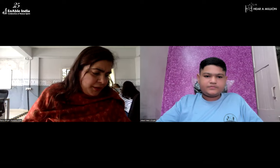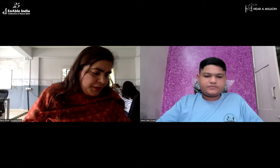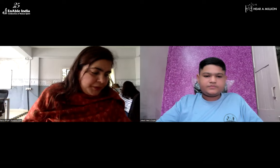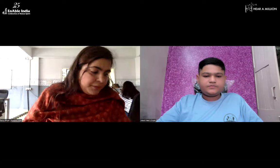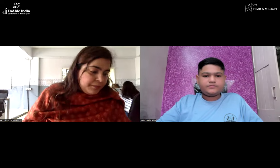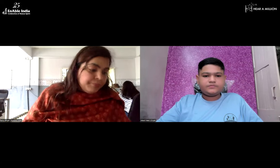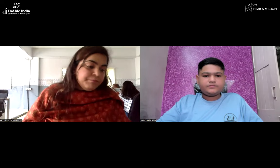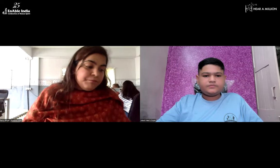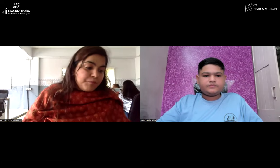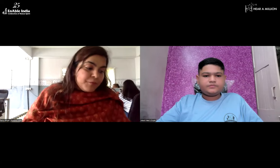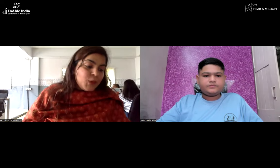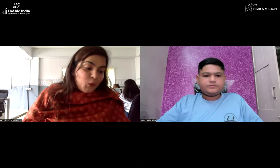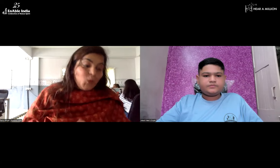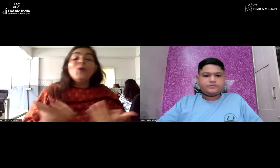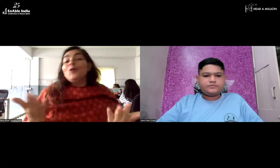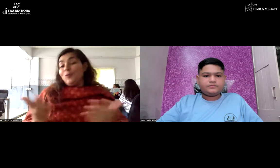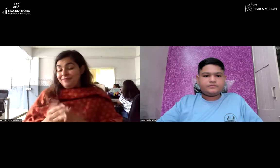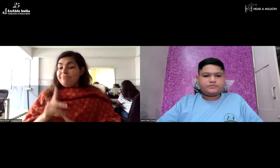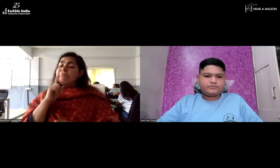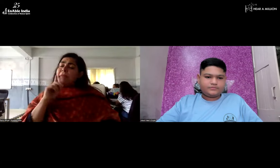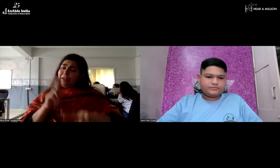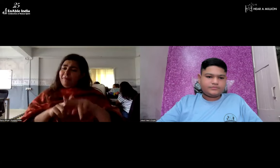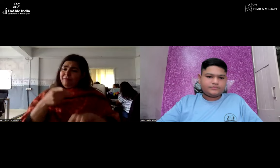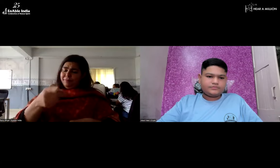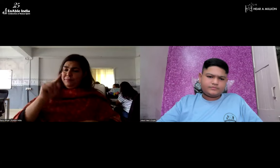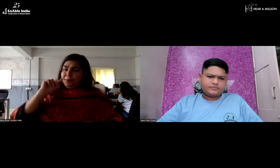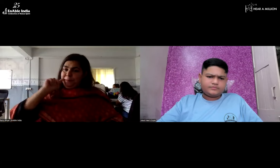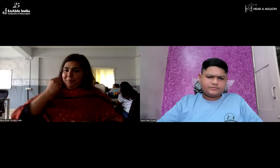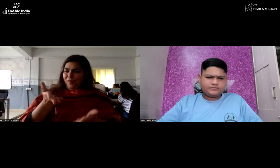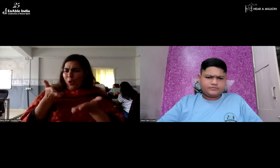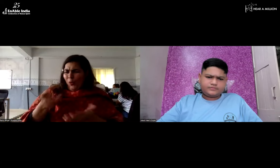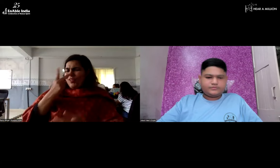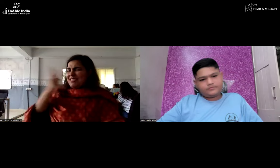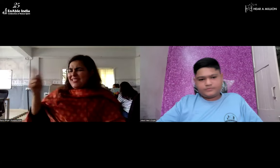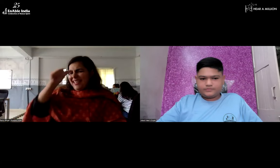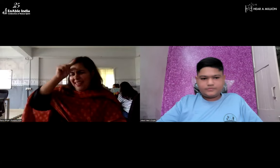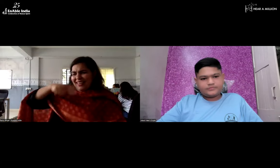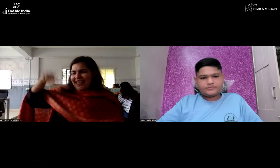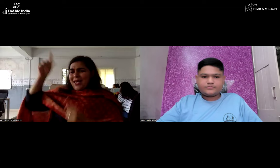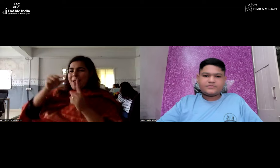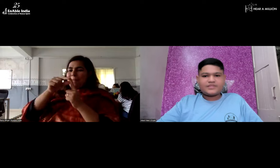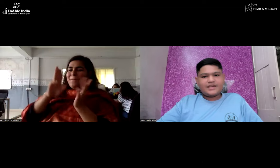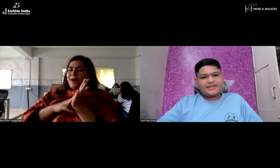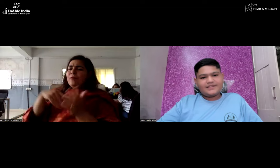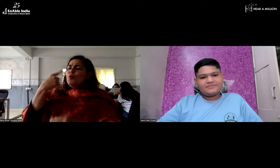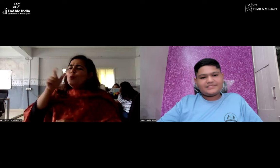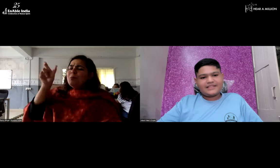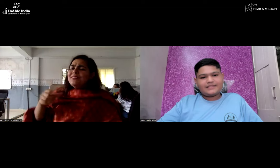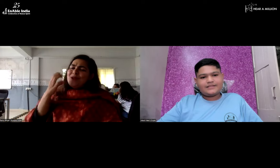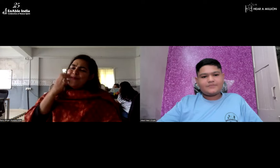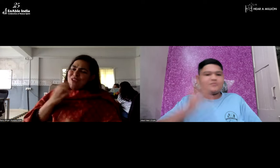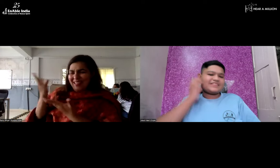could give access and you will be able to make everyone aware that children can also learn